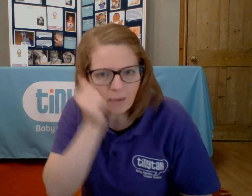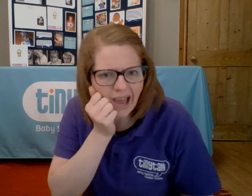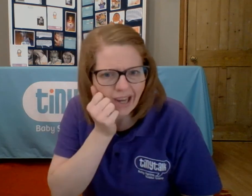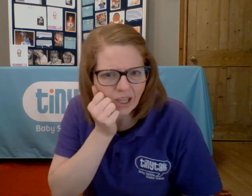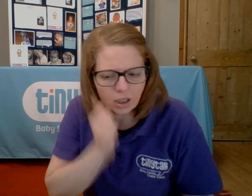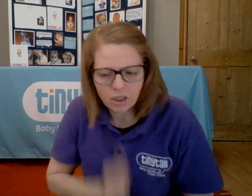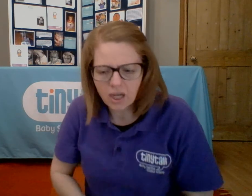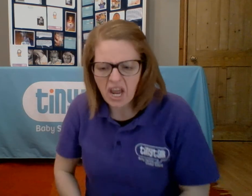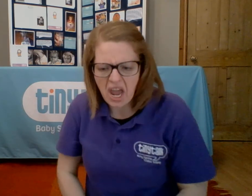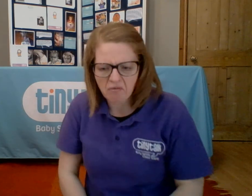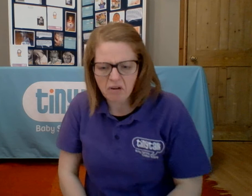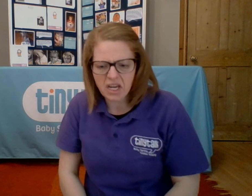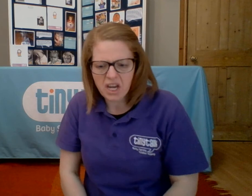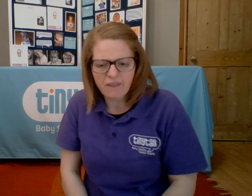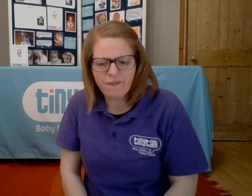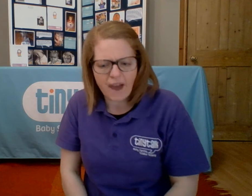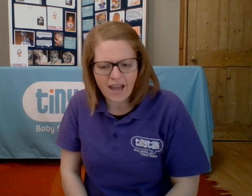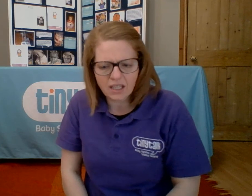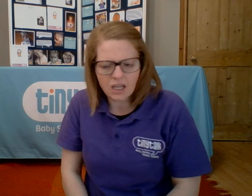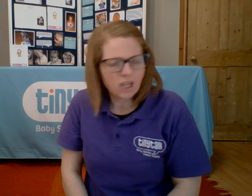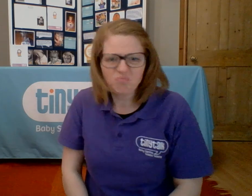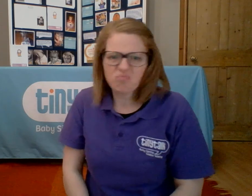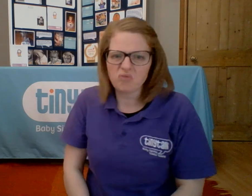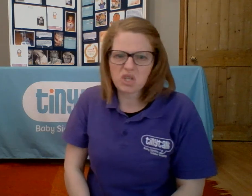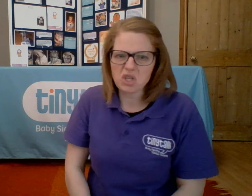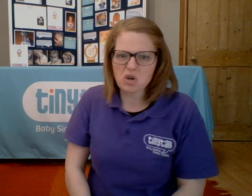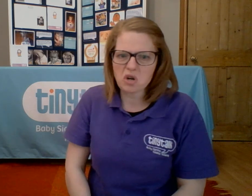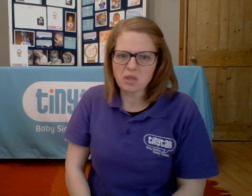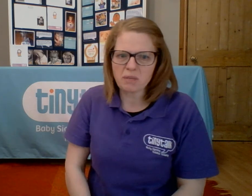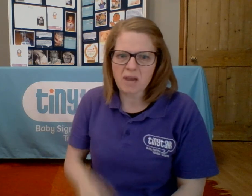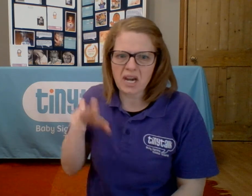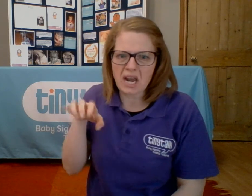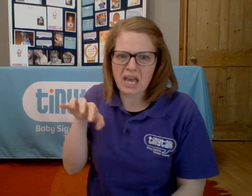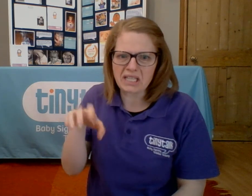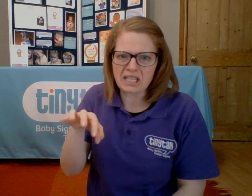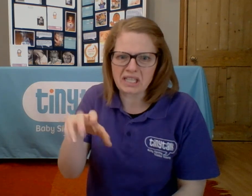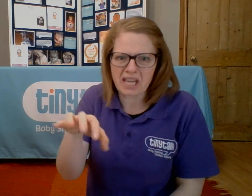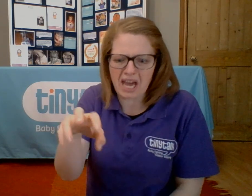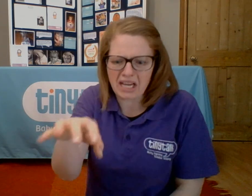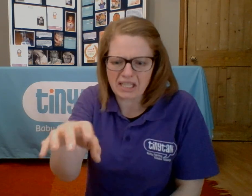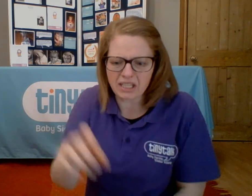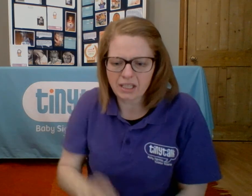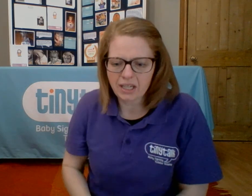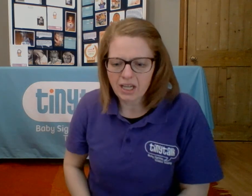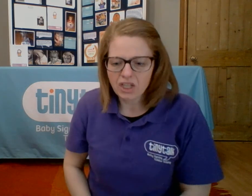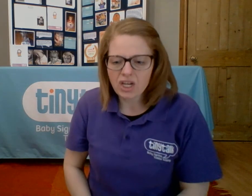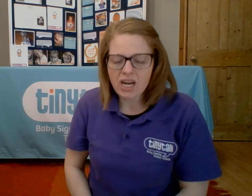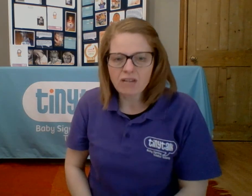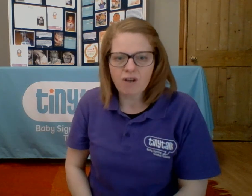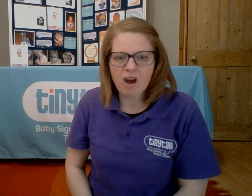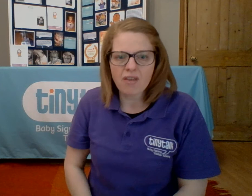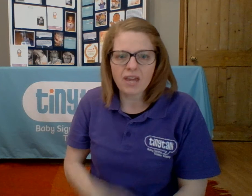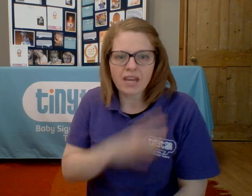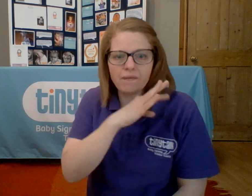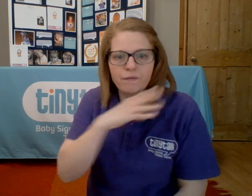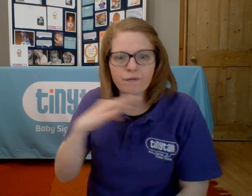black and hairy and fat. She's not got so many legs as that. She'd rather eat